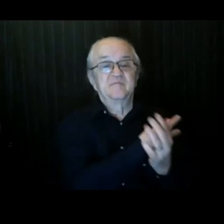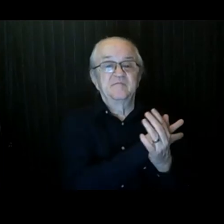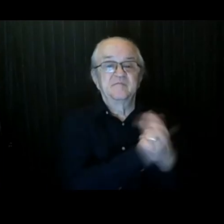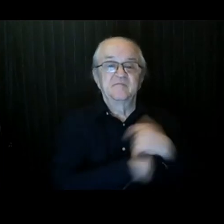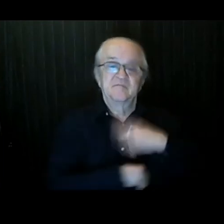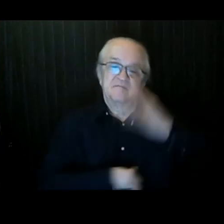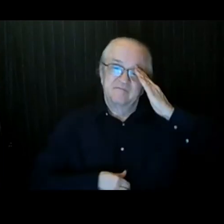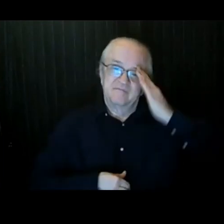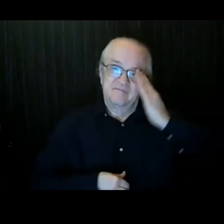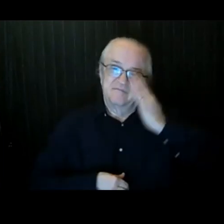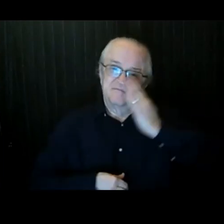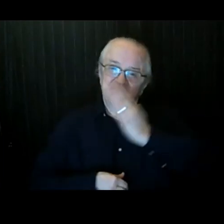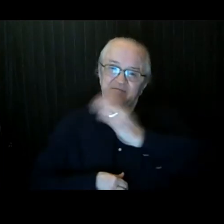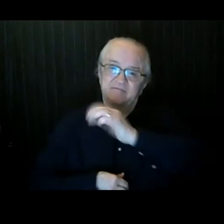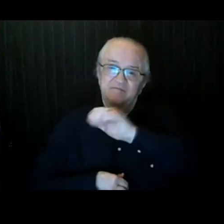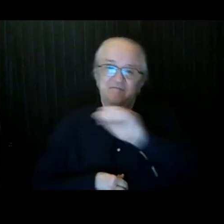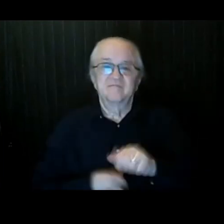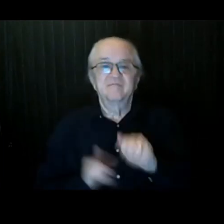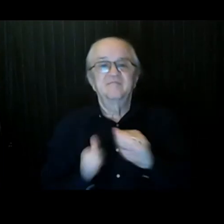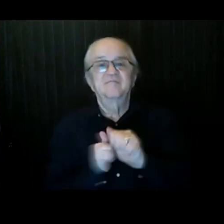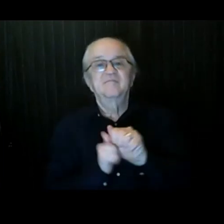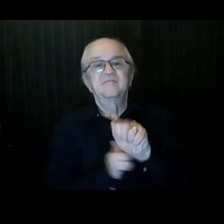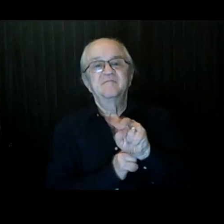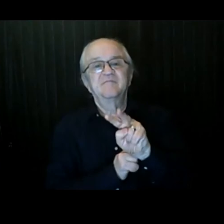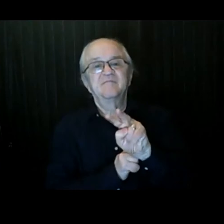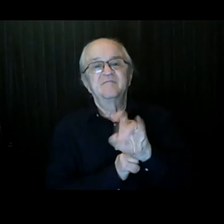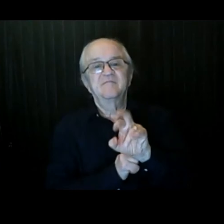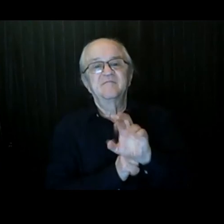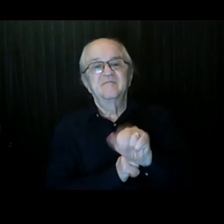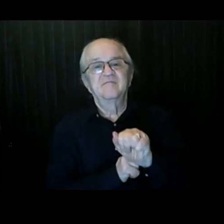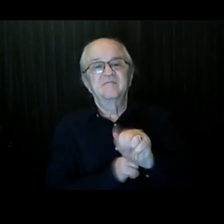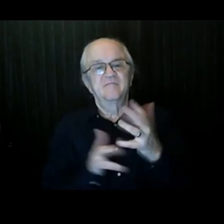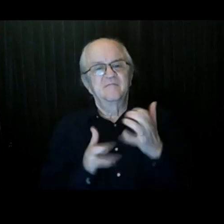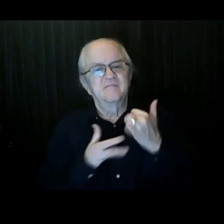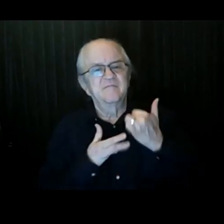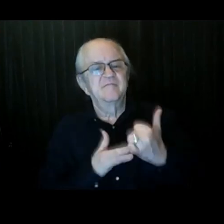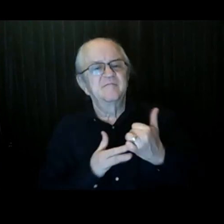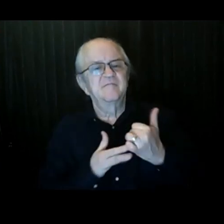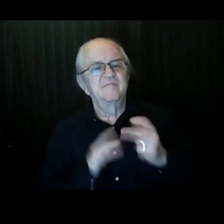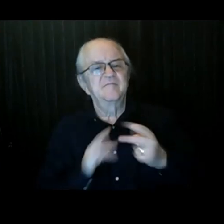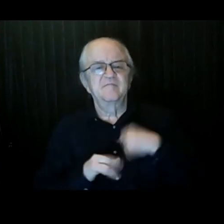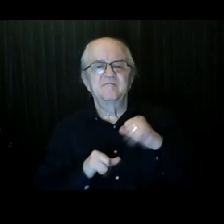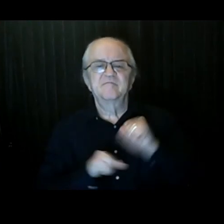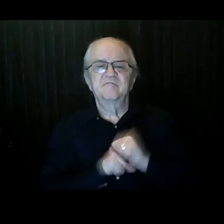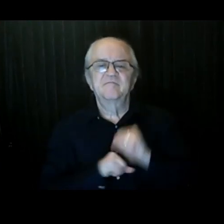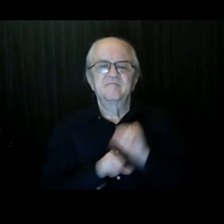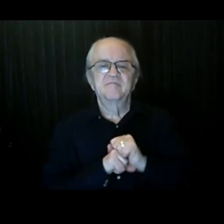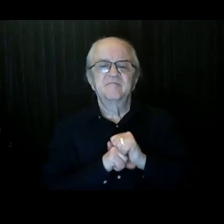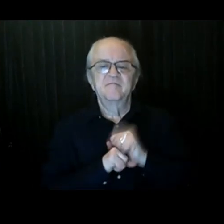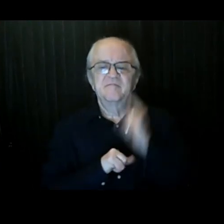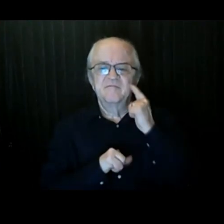beeline to Austin to be with Victoria. I knew I wanted to do something that would help people. And so I went to work, surprisingly enough, for